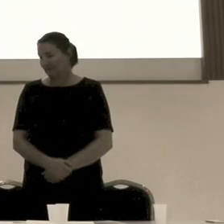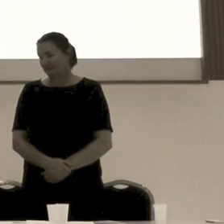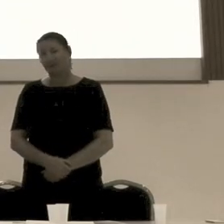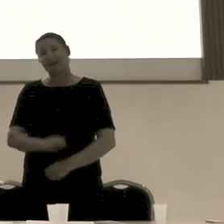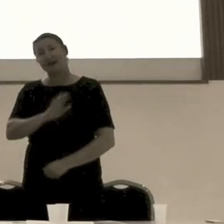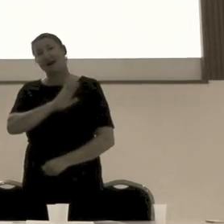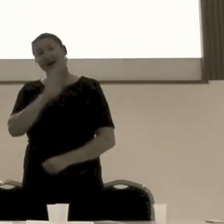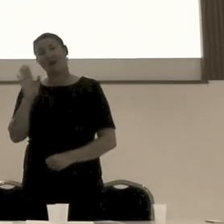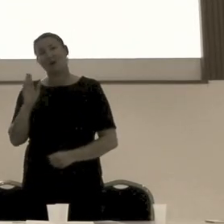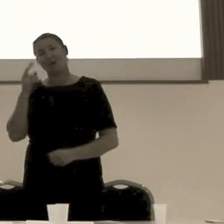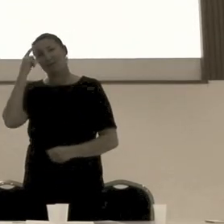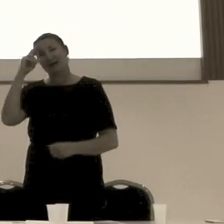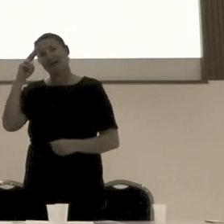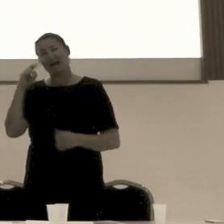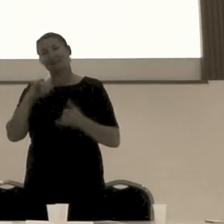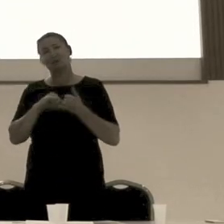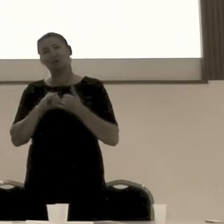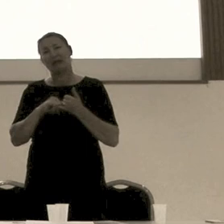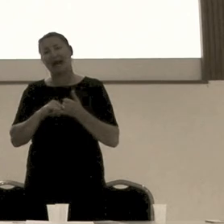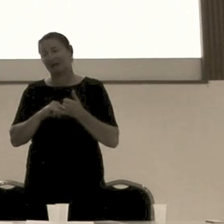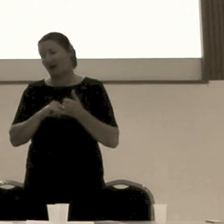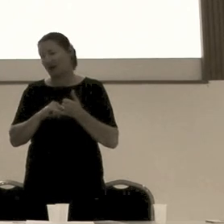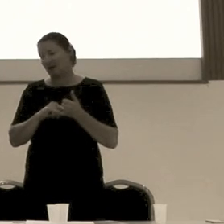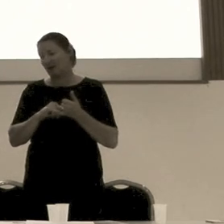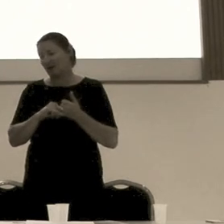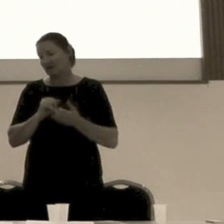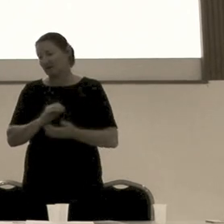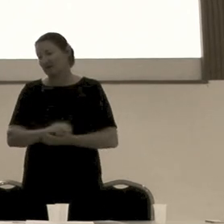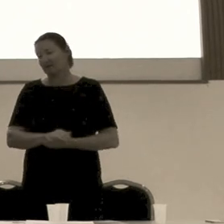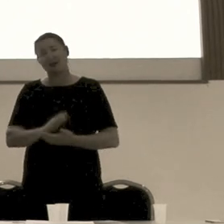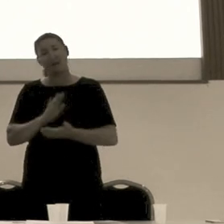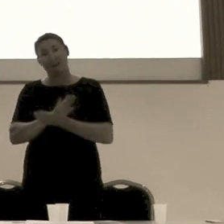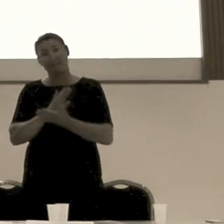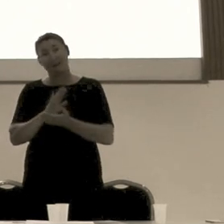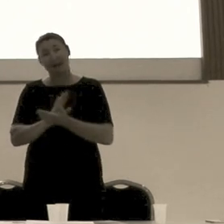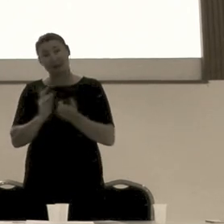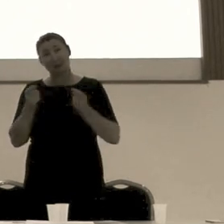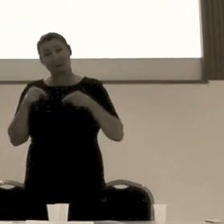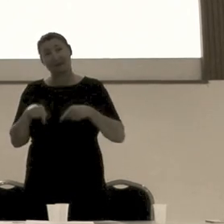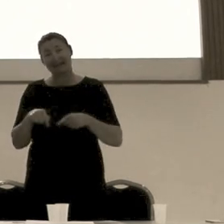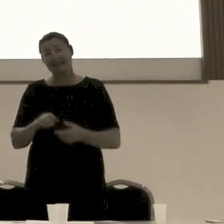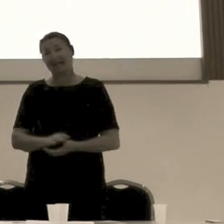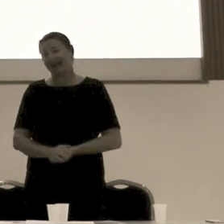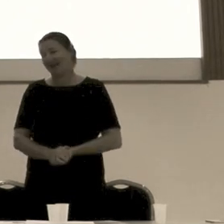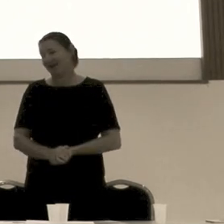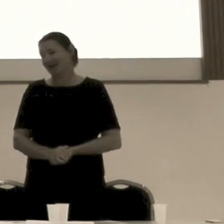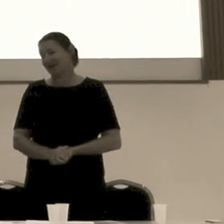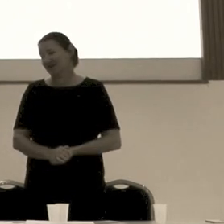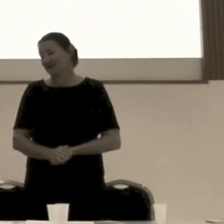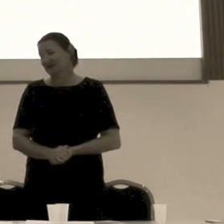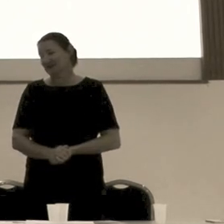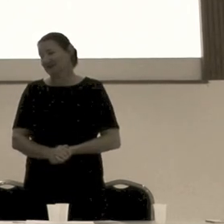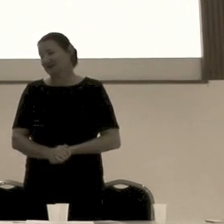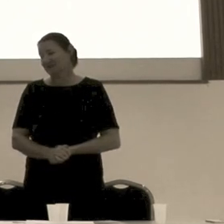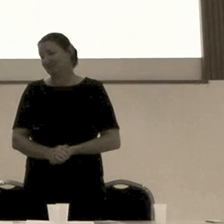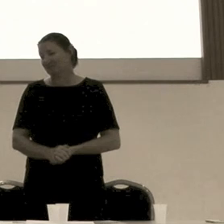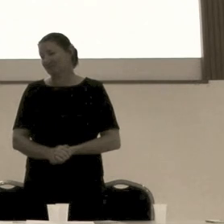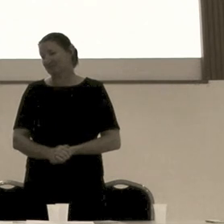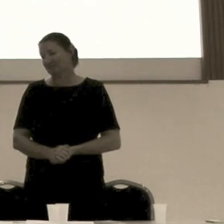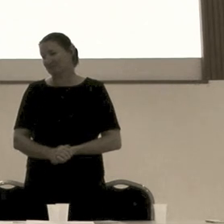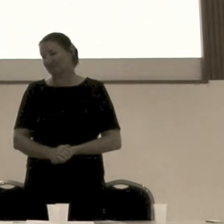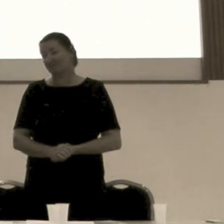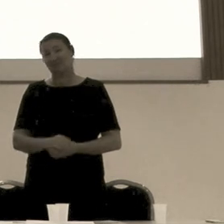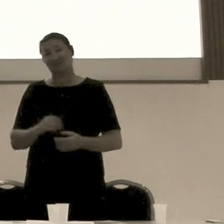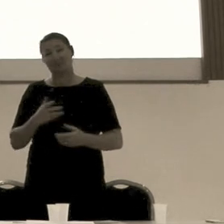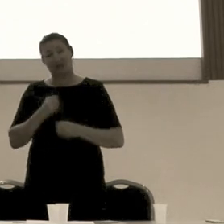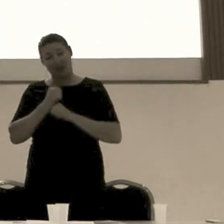Hello, everyone. My name is Suzanna, and it is really my pleasure to be here with you all today as we mark the